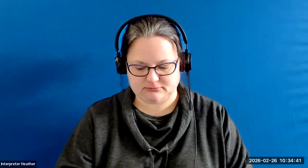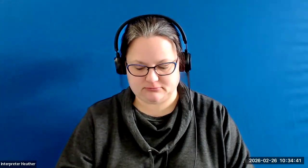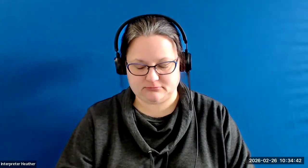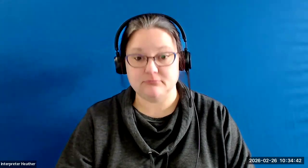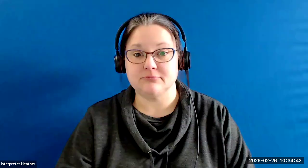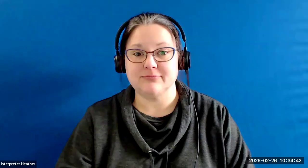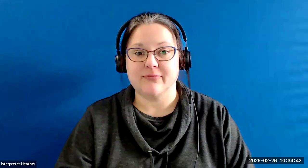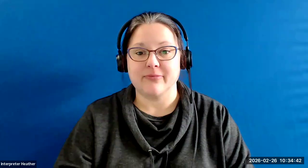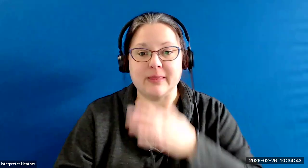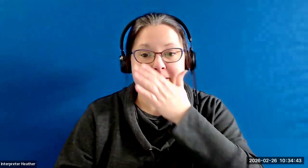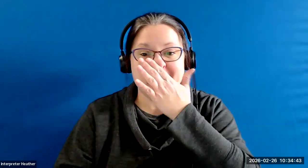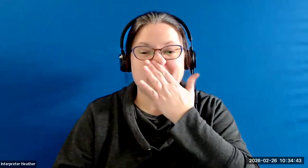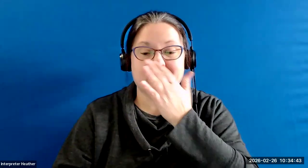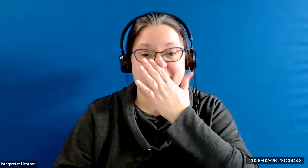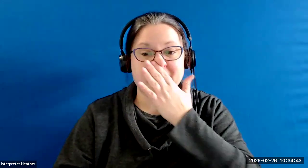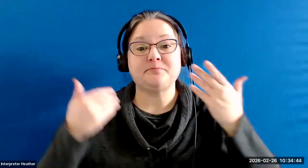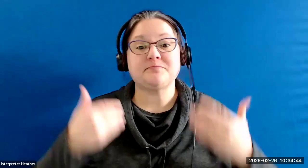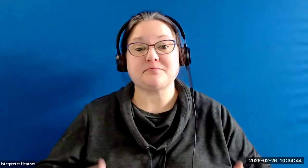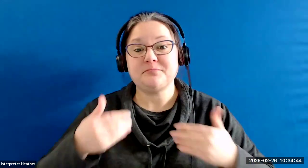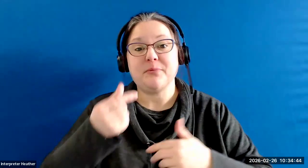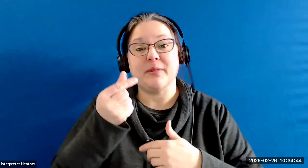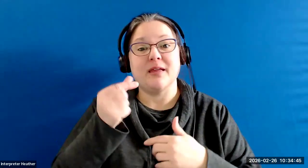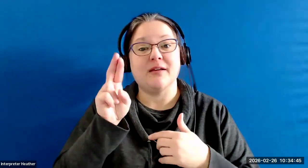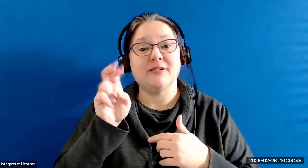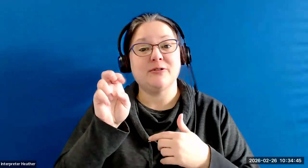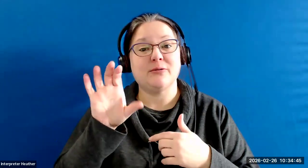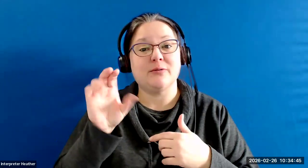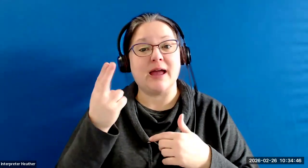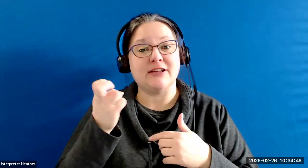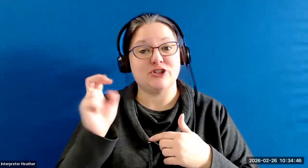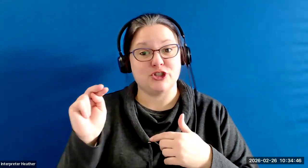I think I'll kick us off. This is Gretchen. Okay. Um,